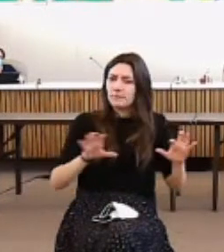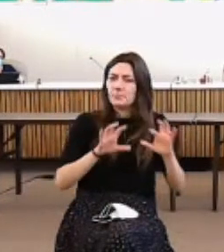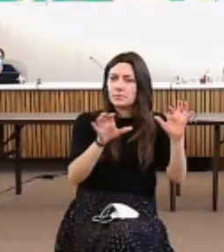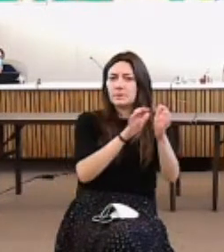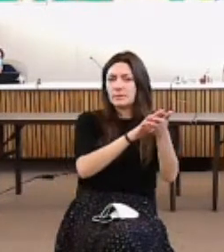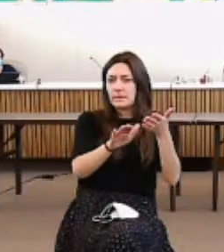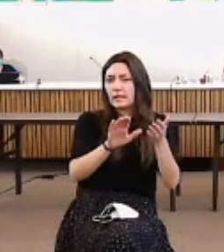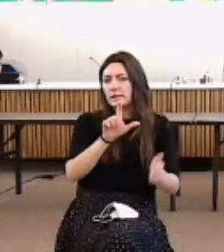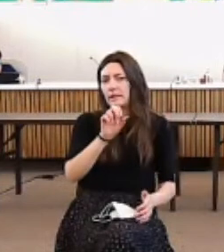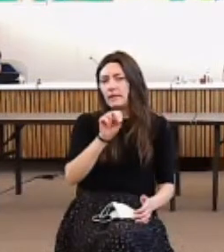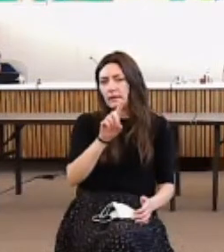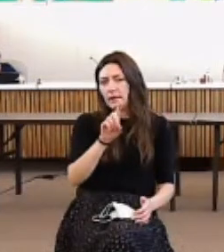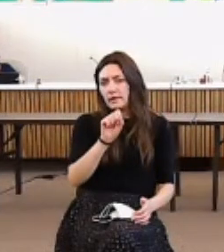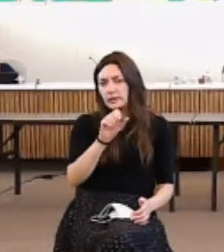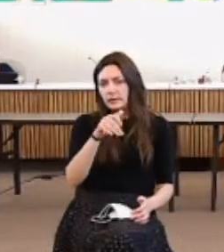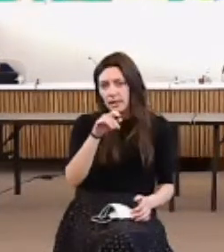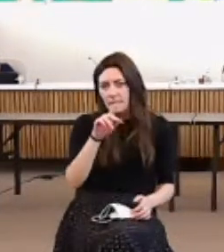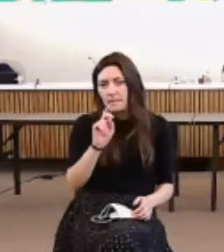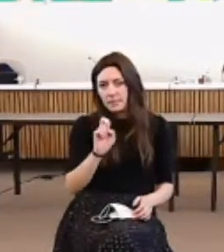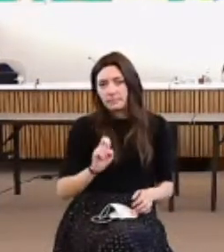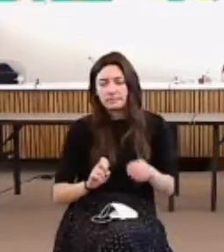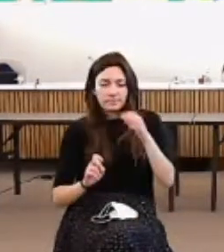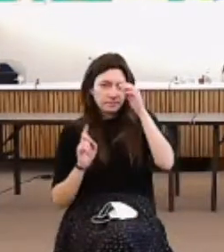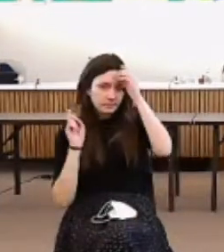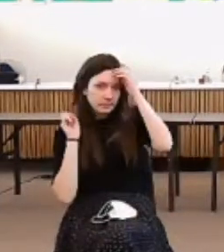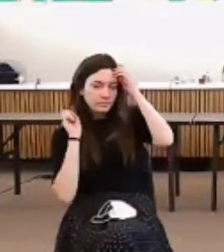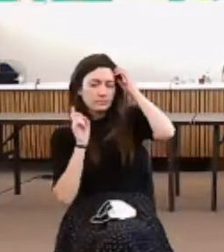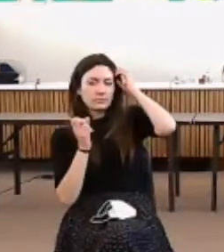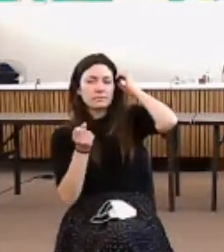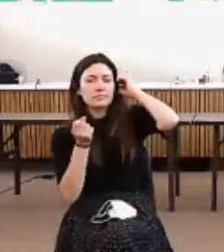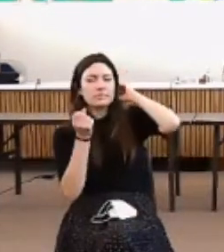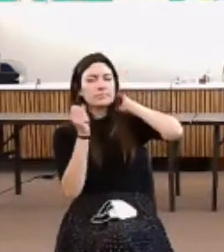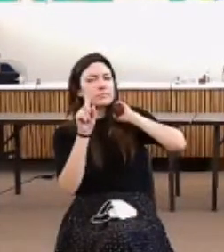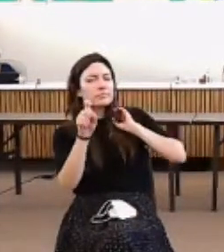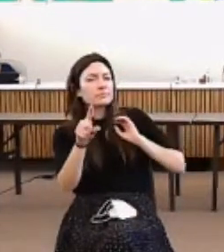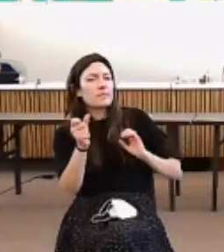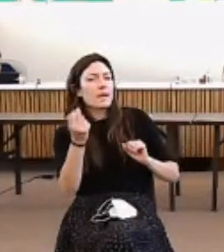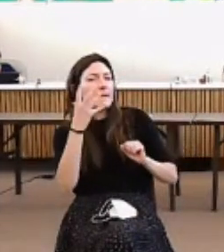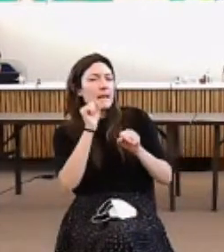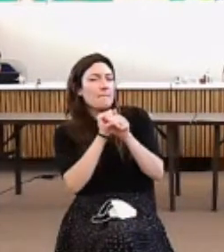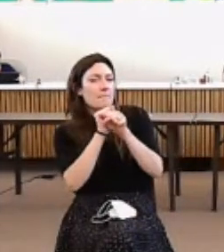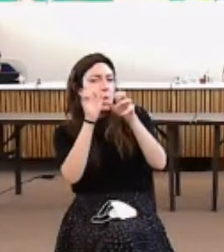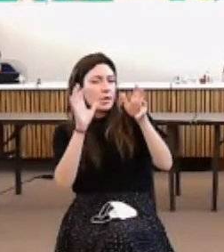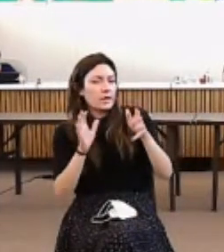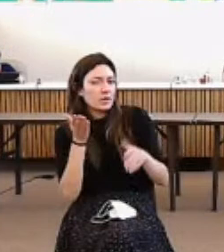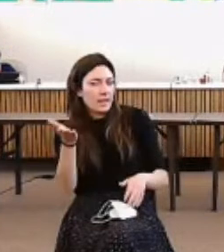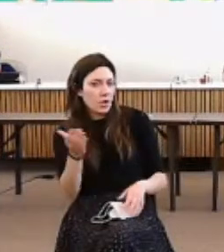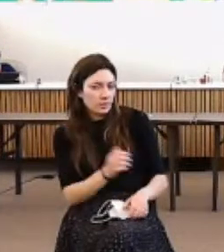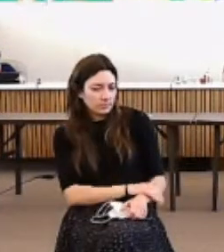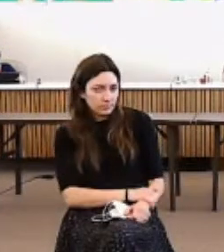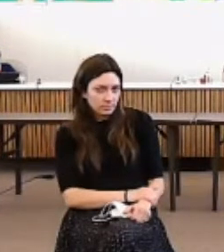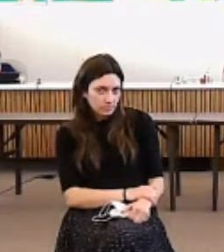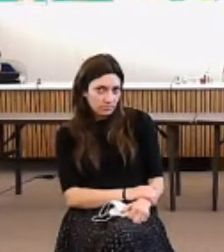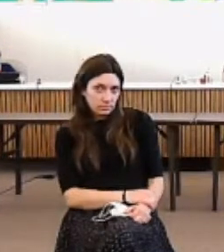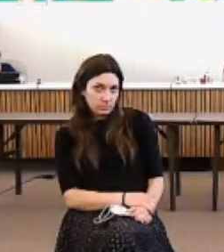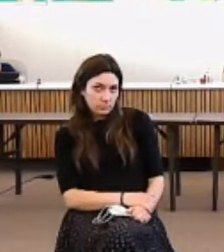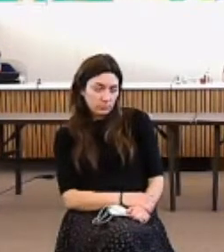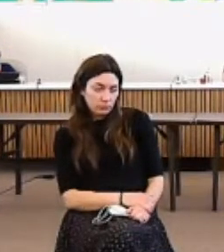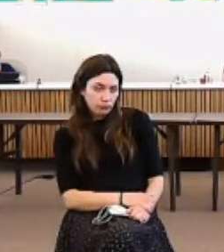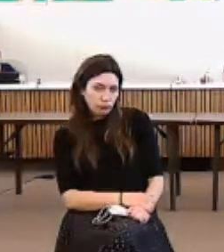Thank you very much. Okay, thank you. And how many employees do you anticipate employing in